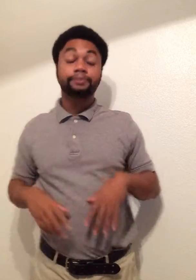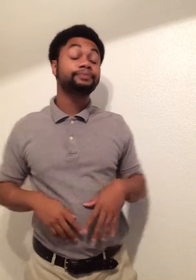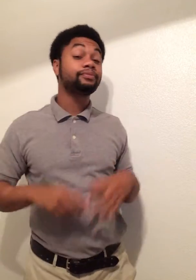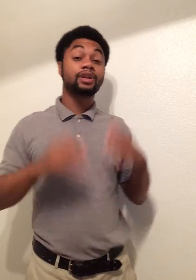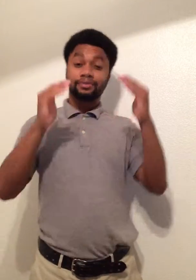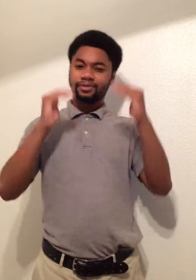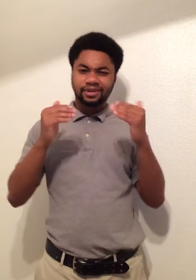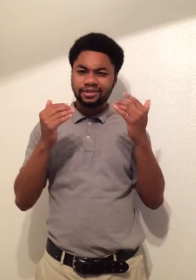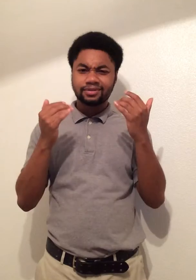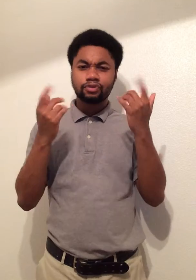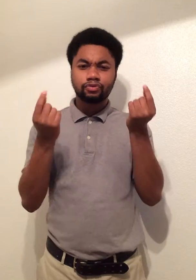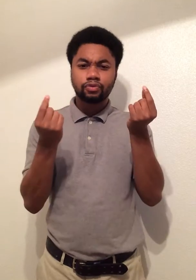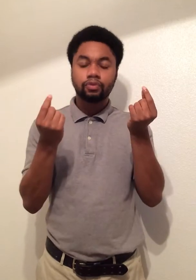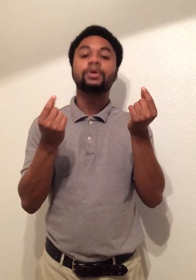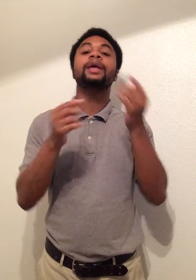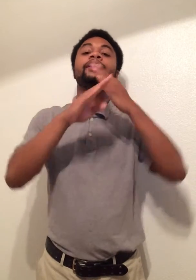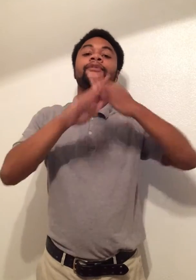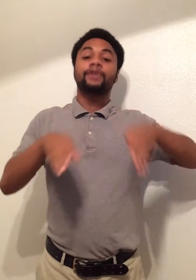Divided, and you would have gotten,